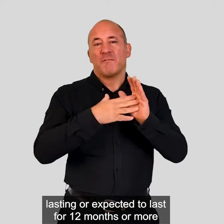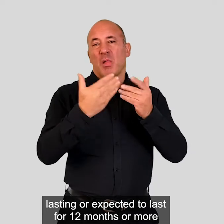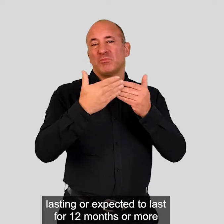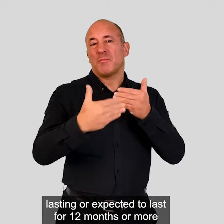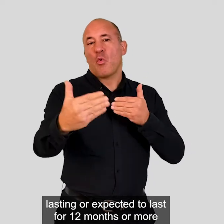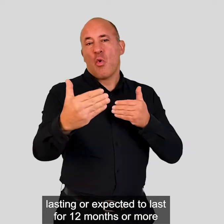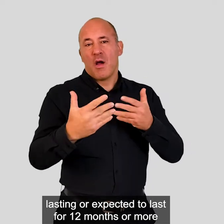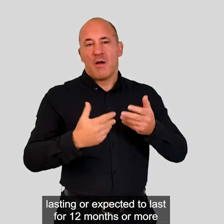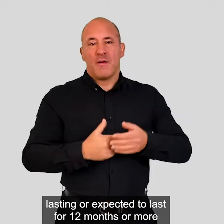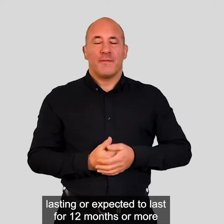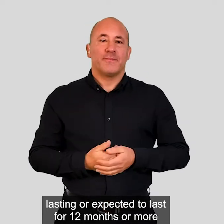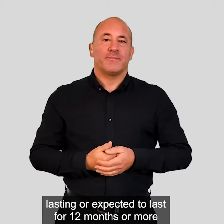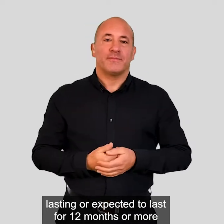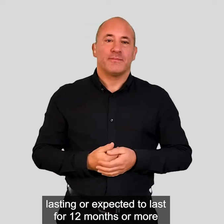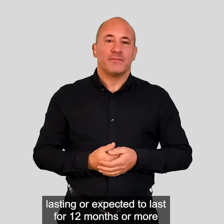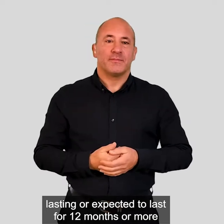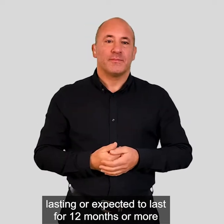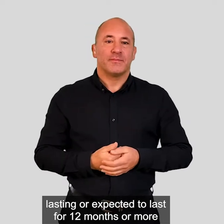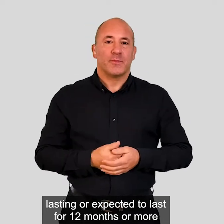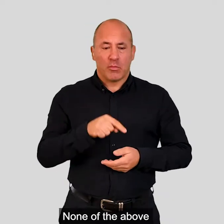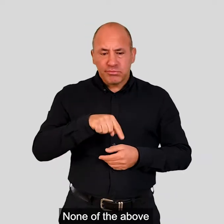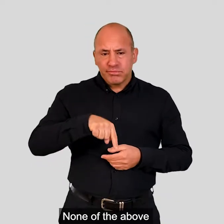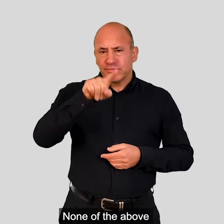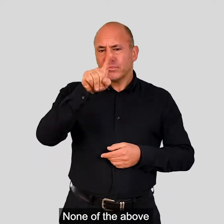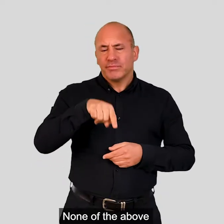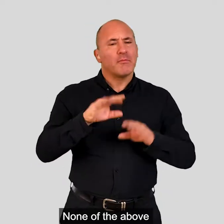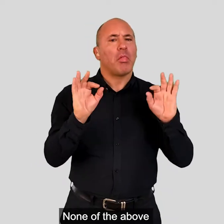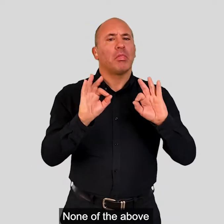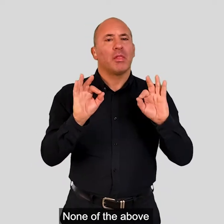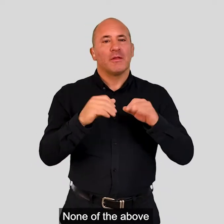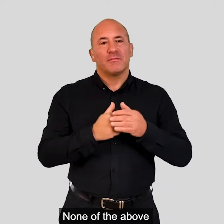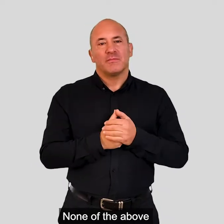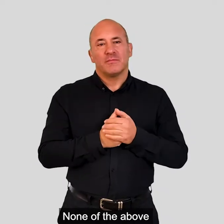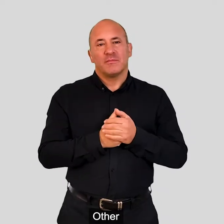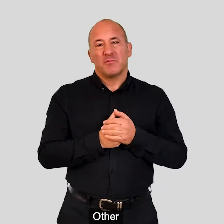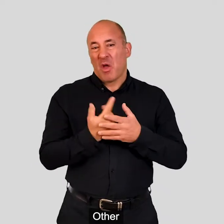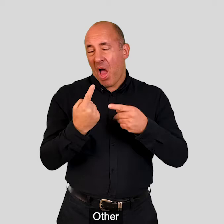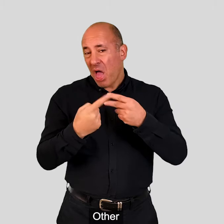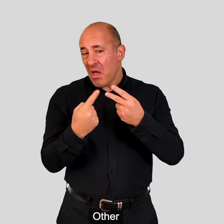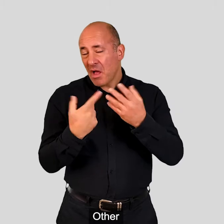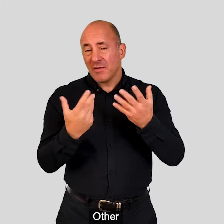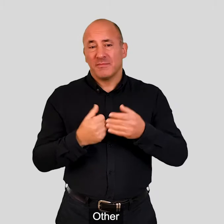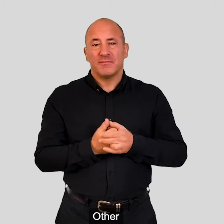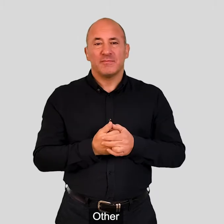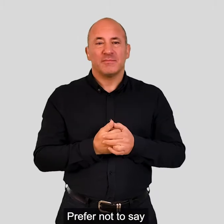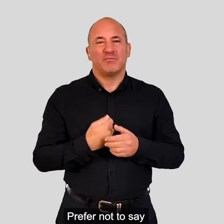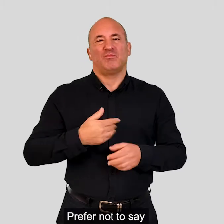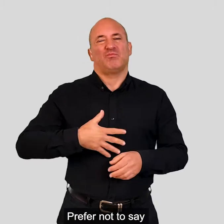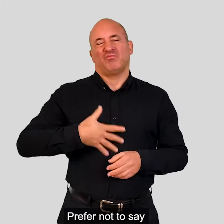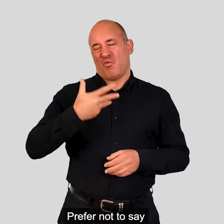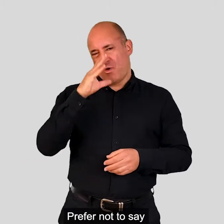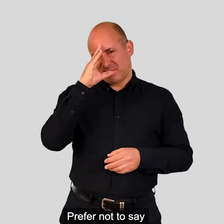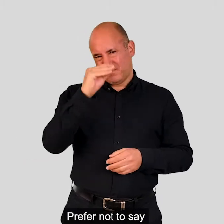for 12 months or more. None of the above. Other. Prefer not to say.